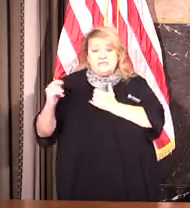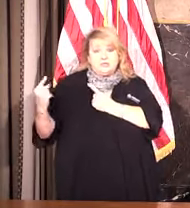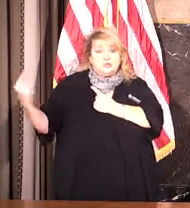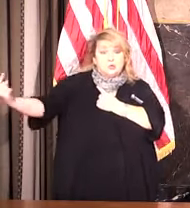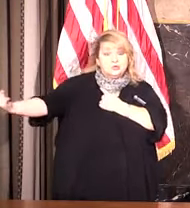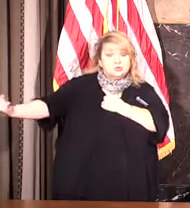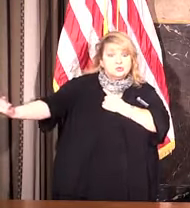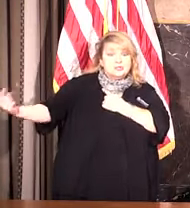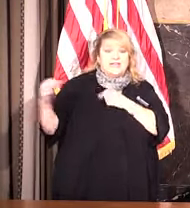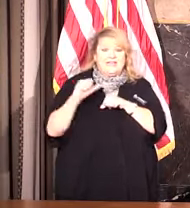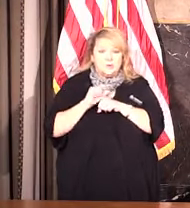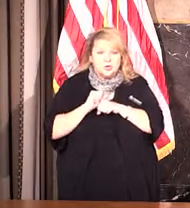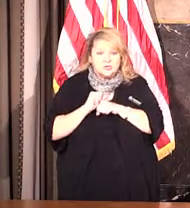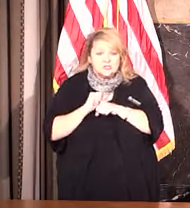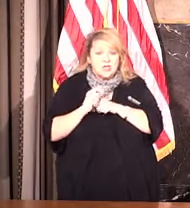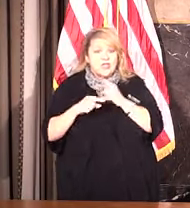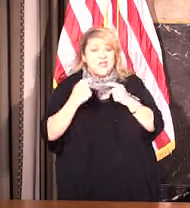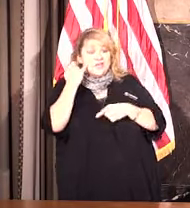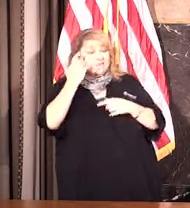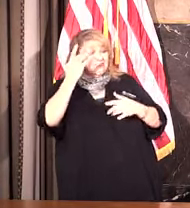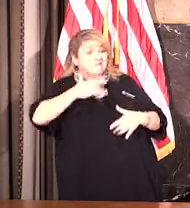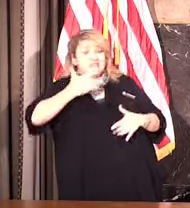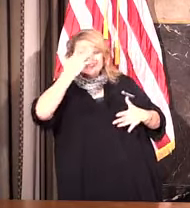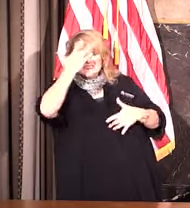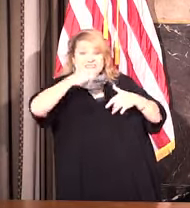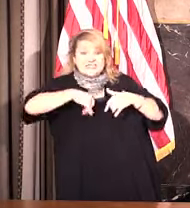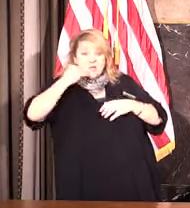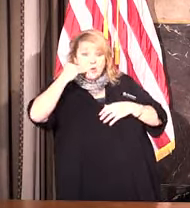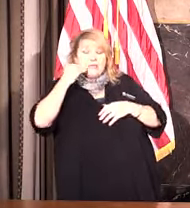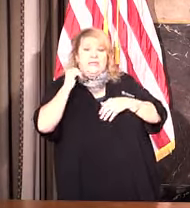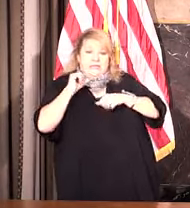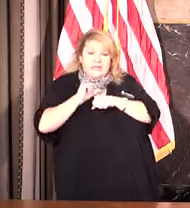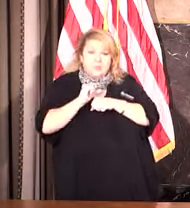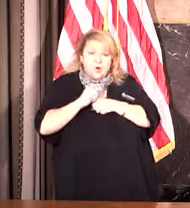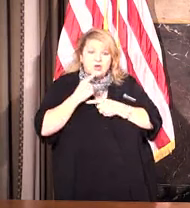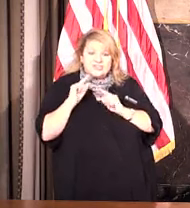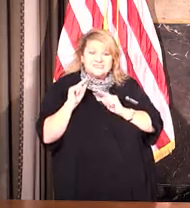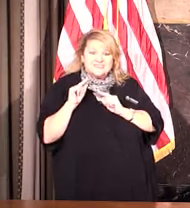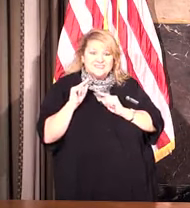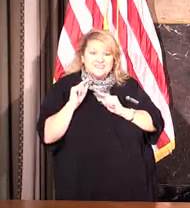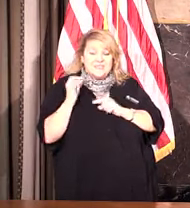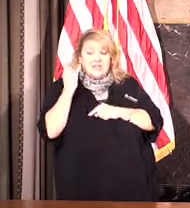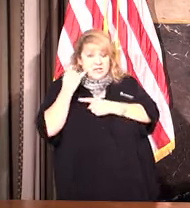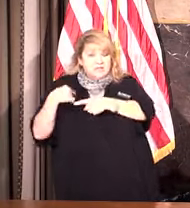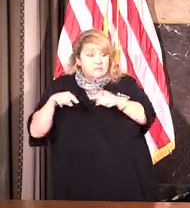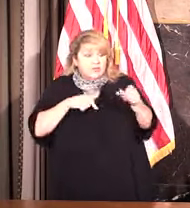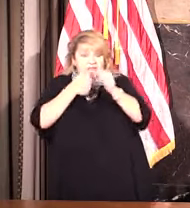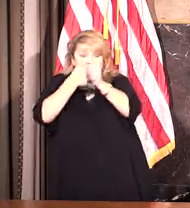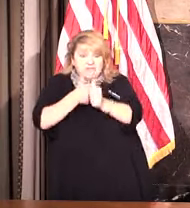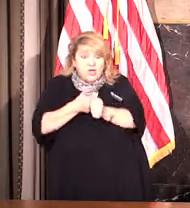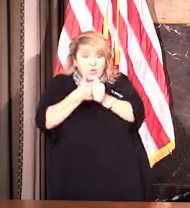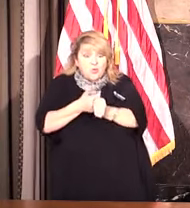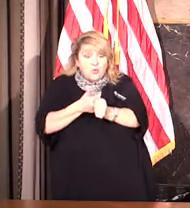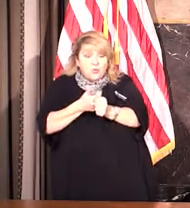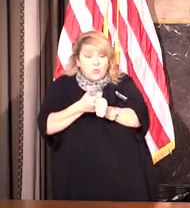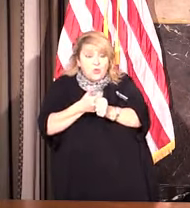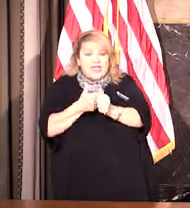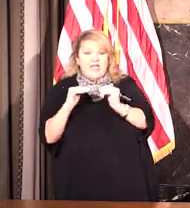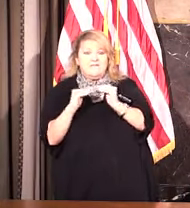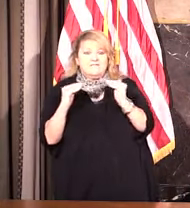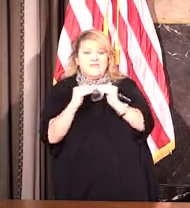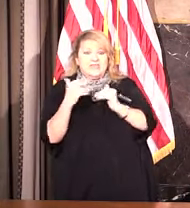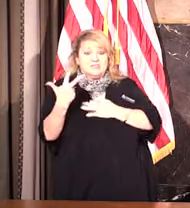And that's what we're asking people to focus on right now. Because if we would all do the things that are actually in the phase 3